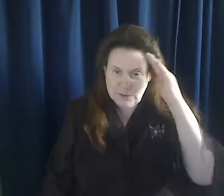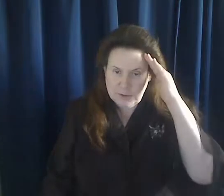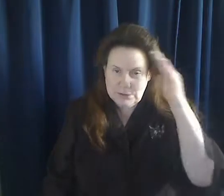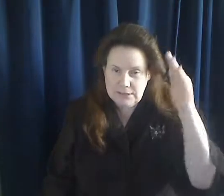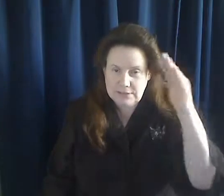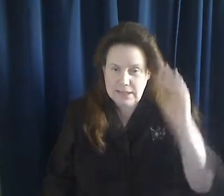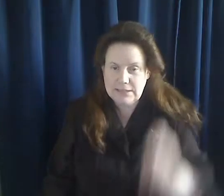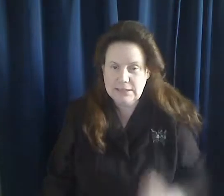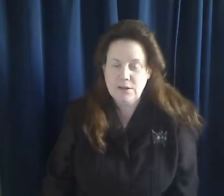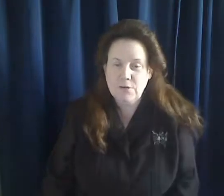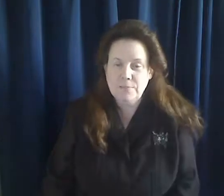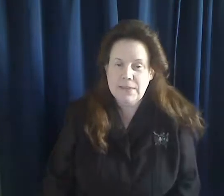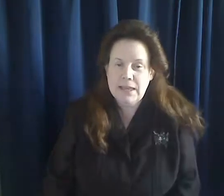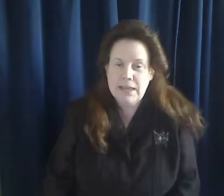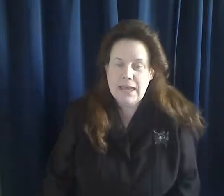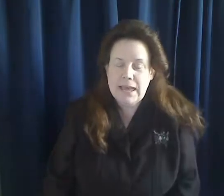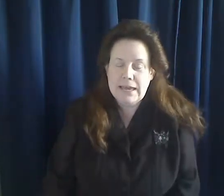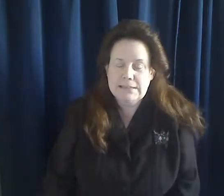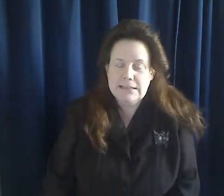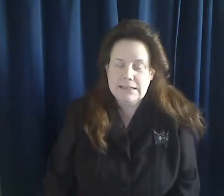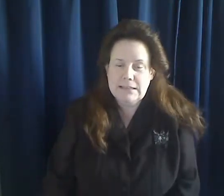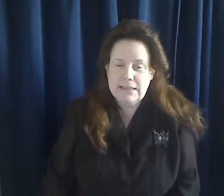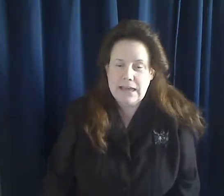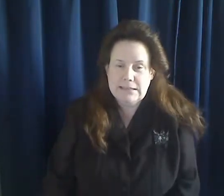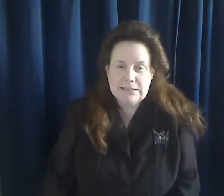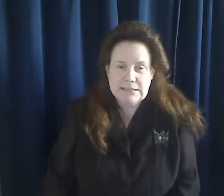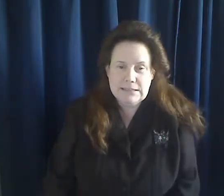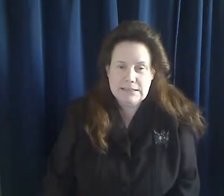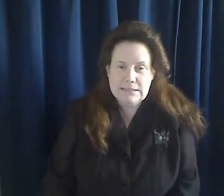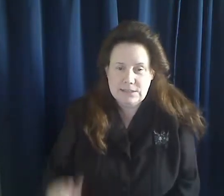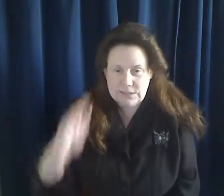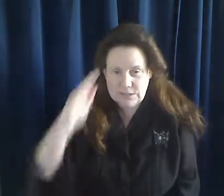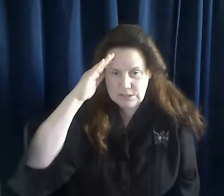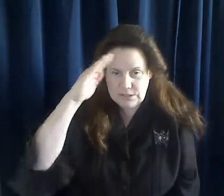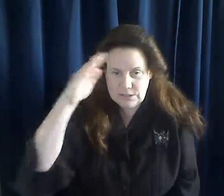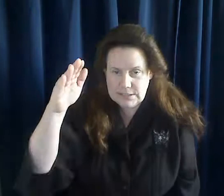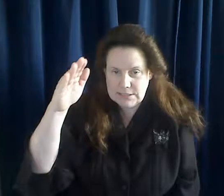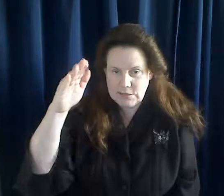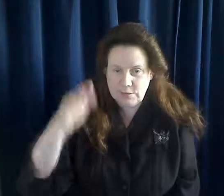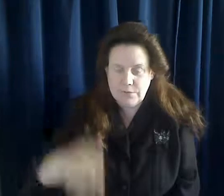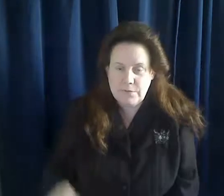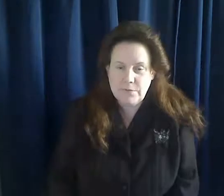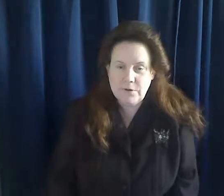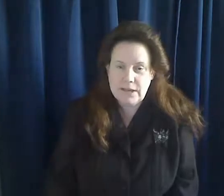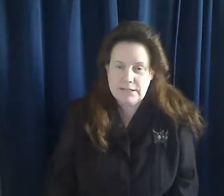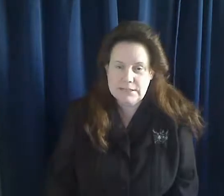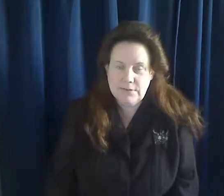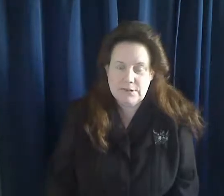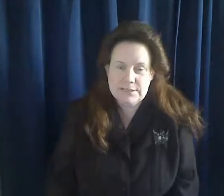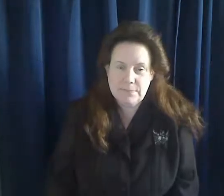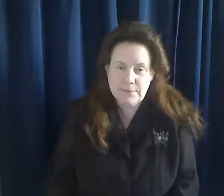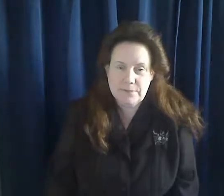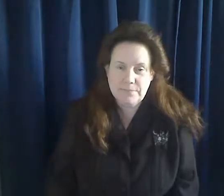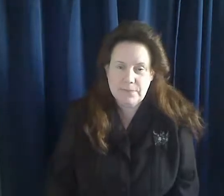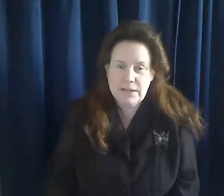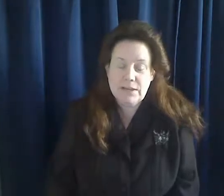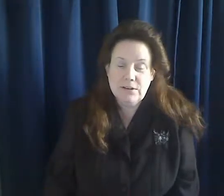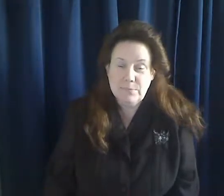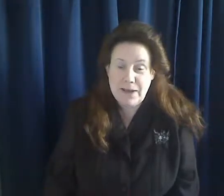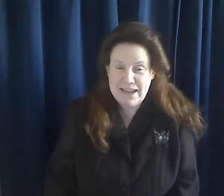use your left hand, hello. And that is just a salute from the forehead. It's very simple. Goodbye